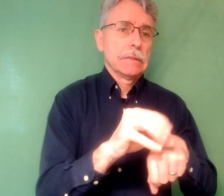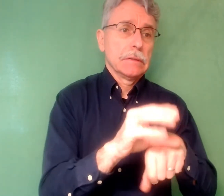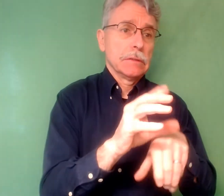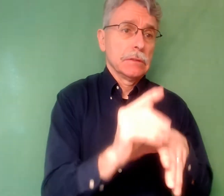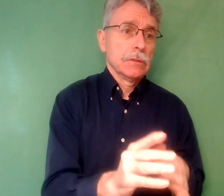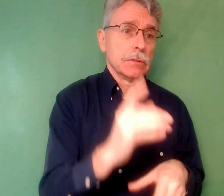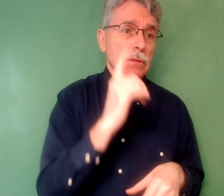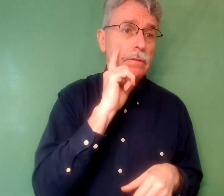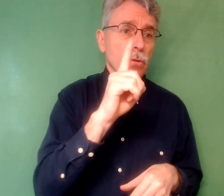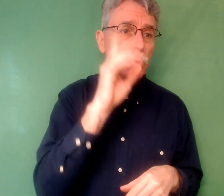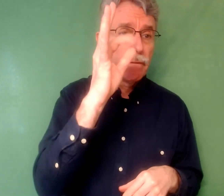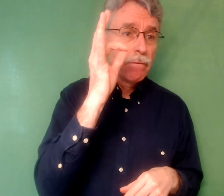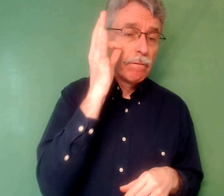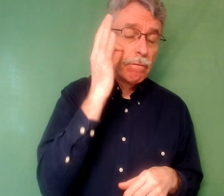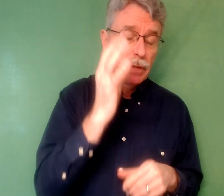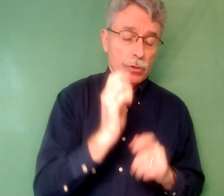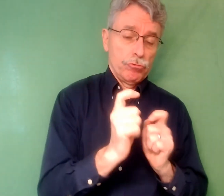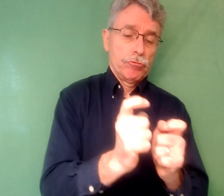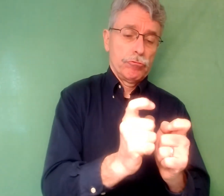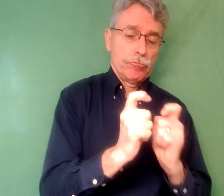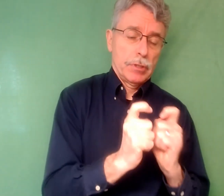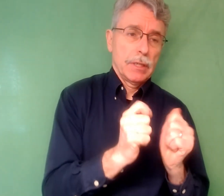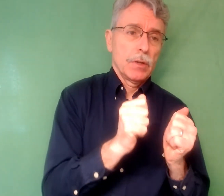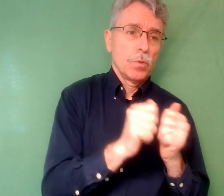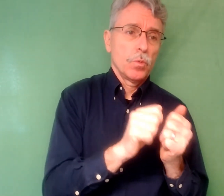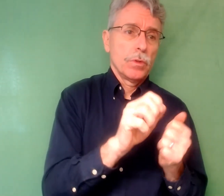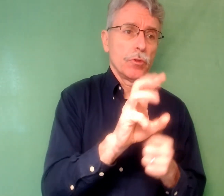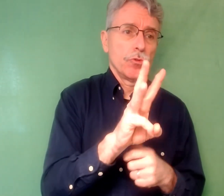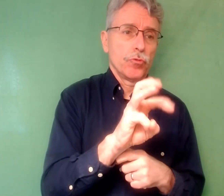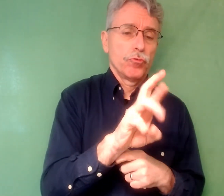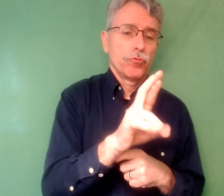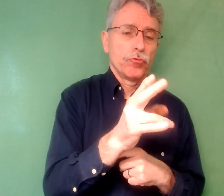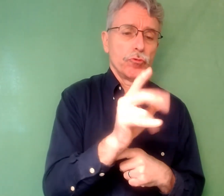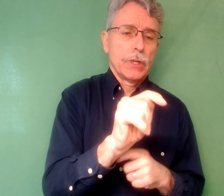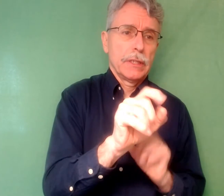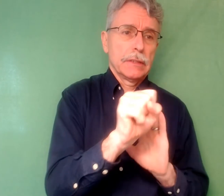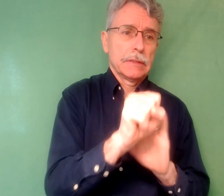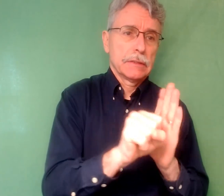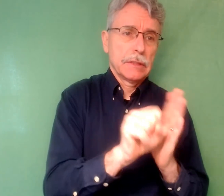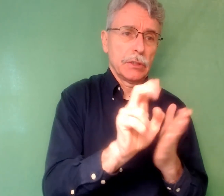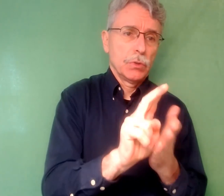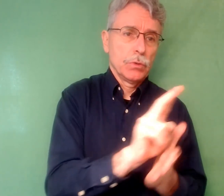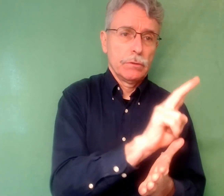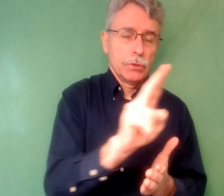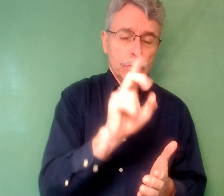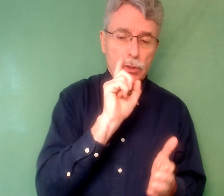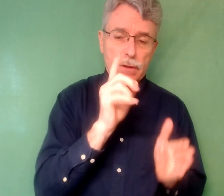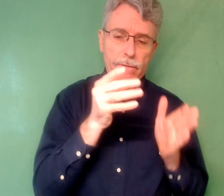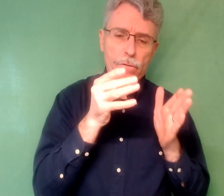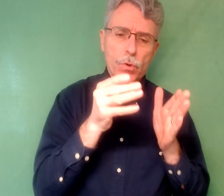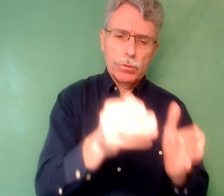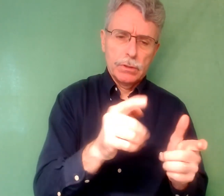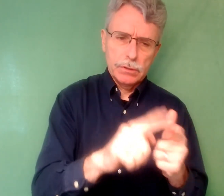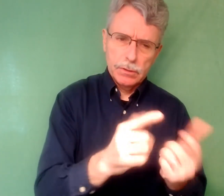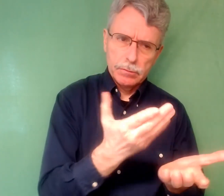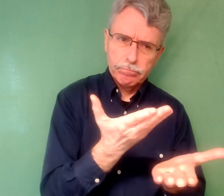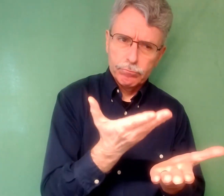education and access issues for students who are deaf and hard of hearing in K-12 programs and post-secondary educational